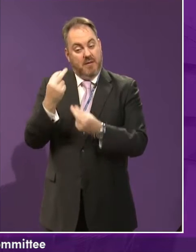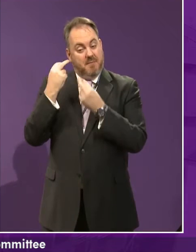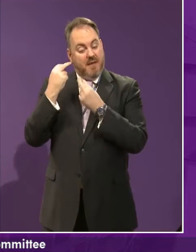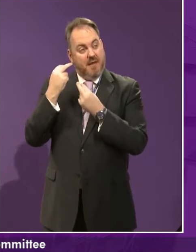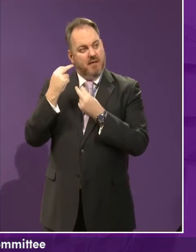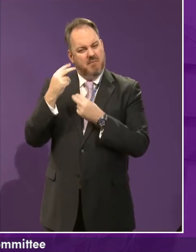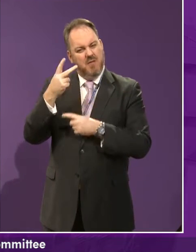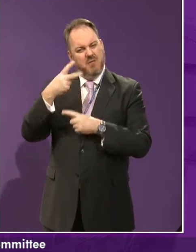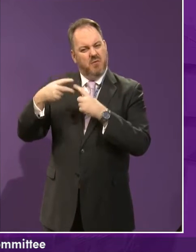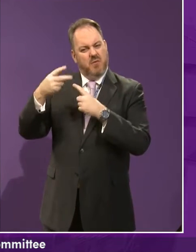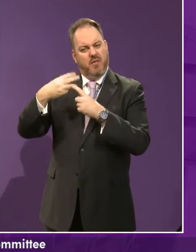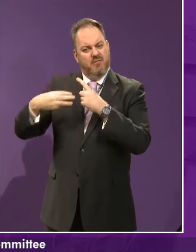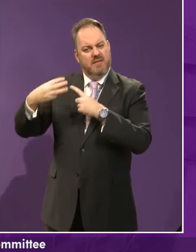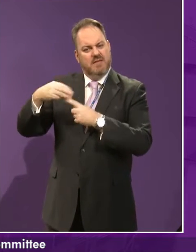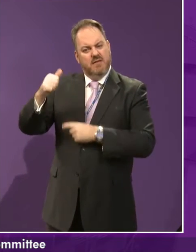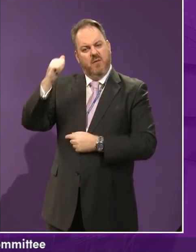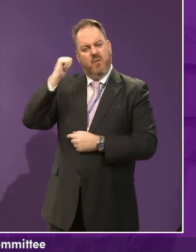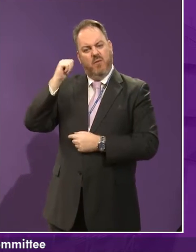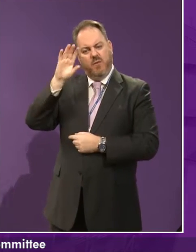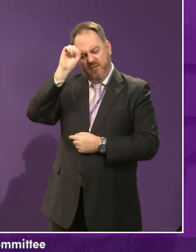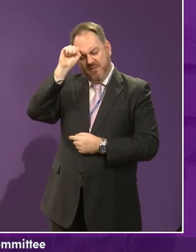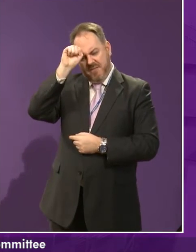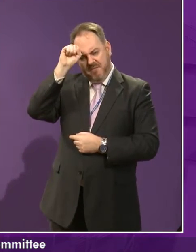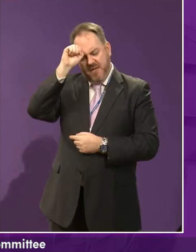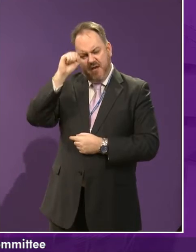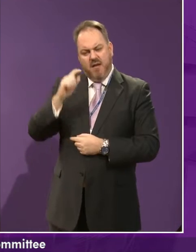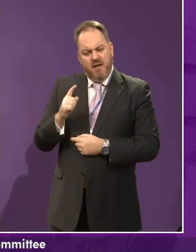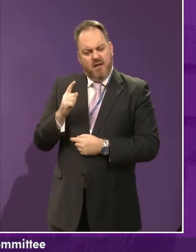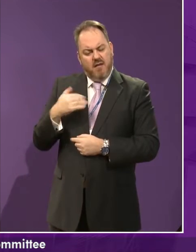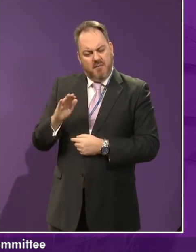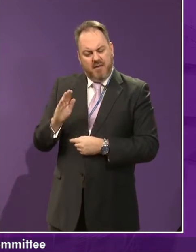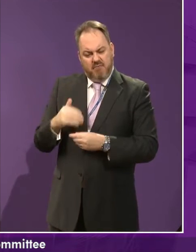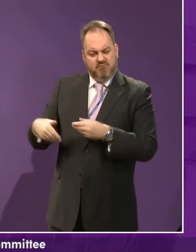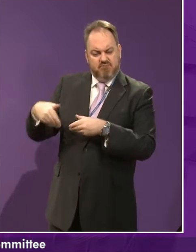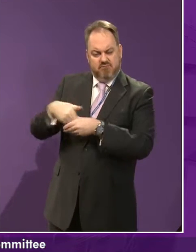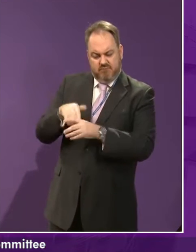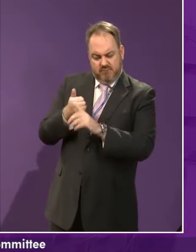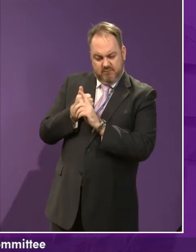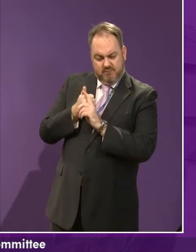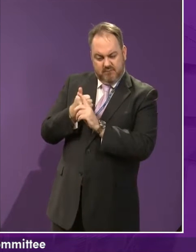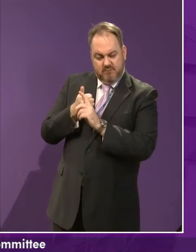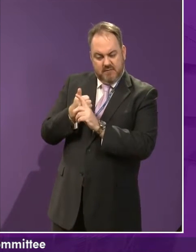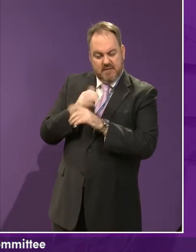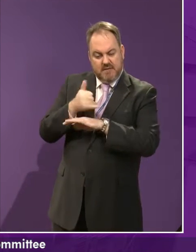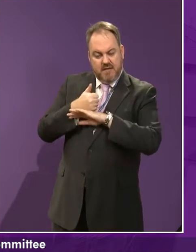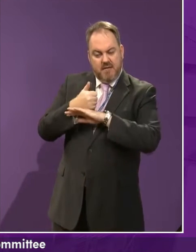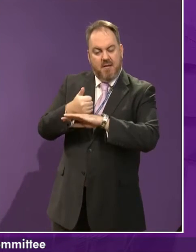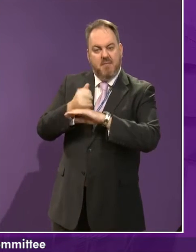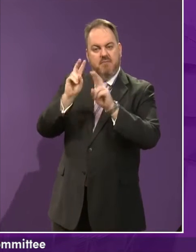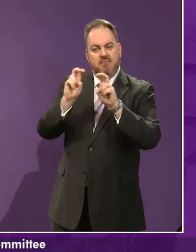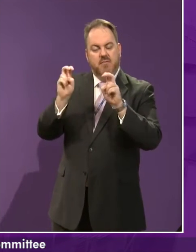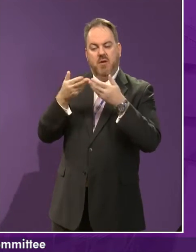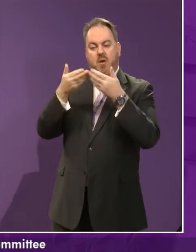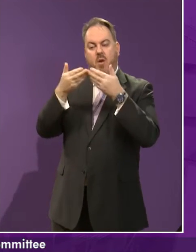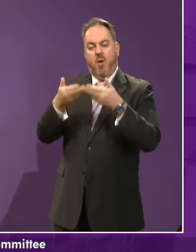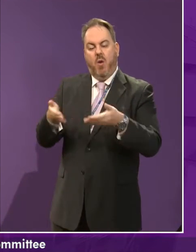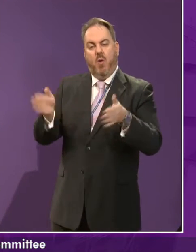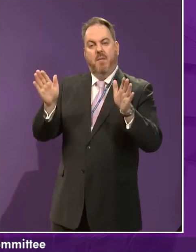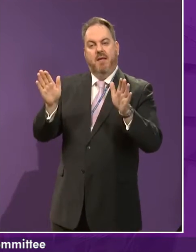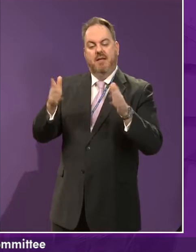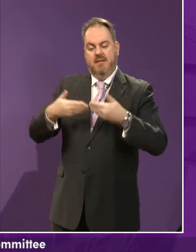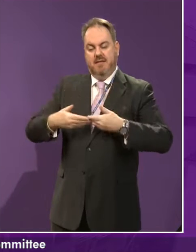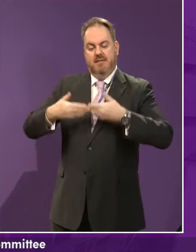approach very well. We were involved in an open day at Strathclyde's